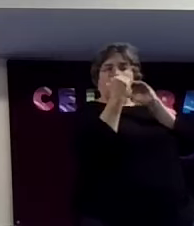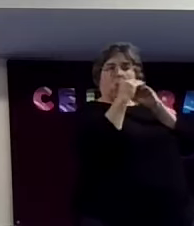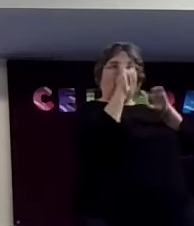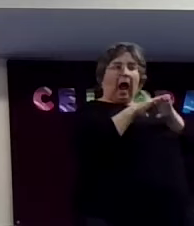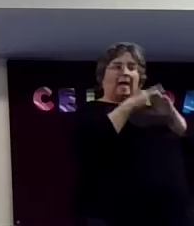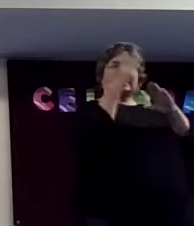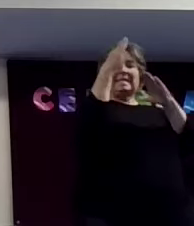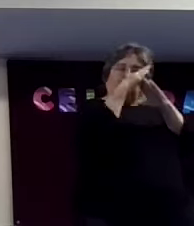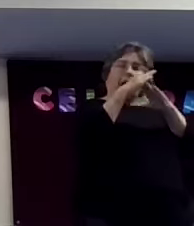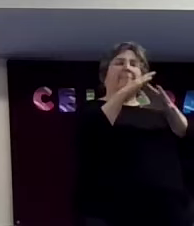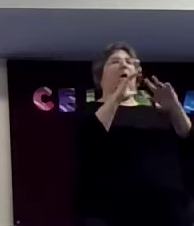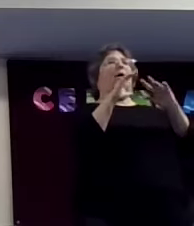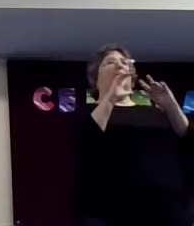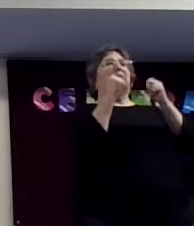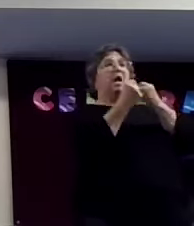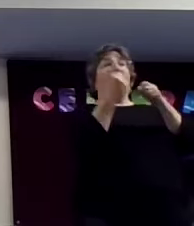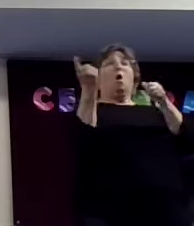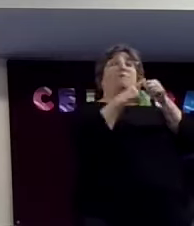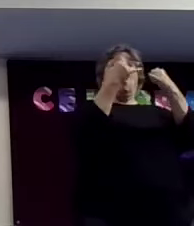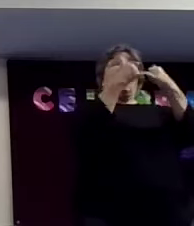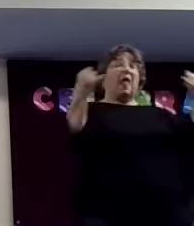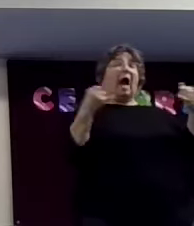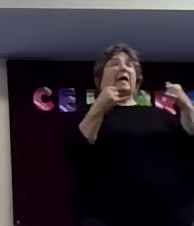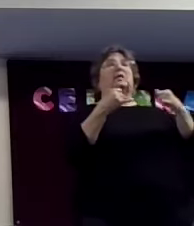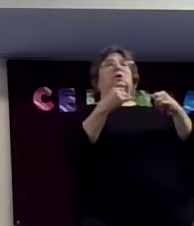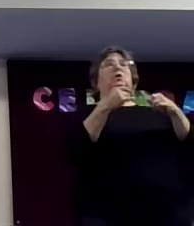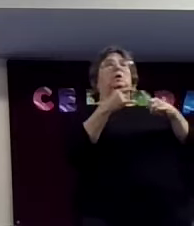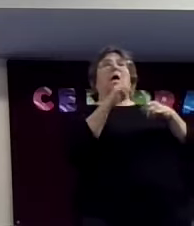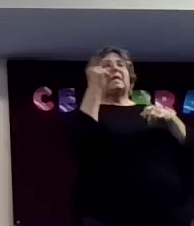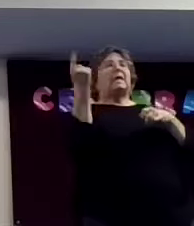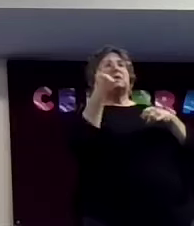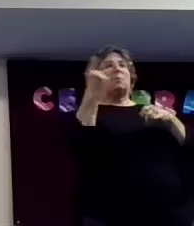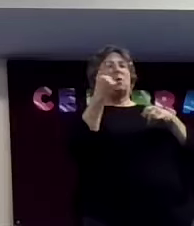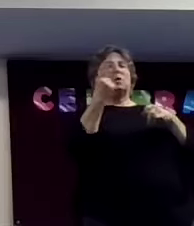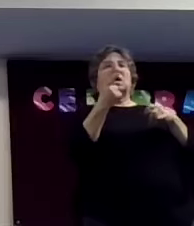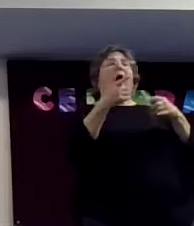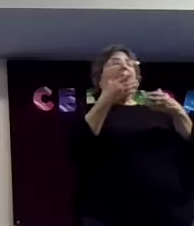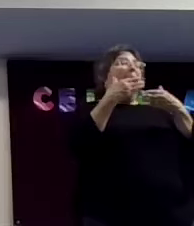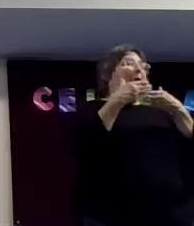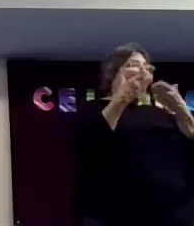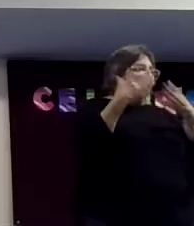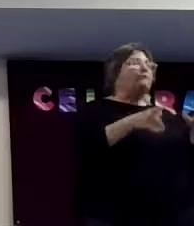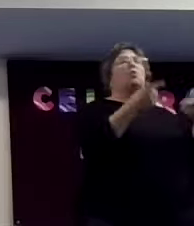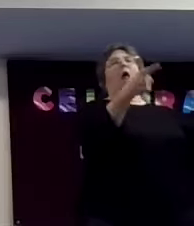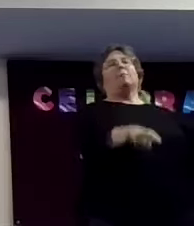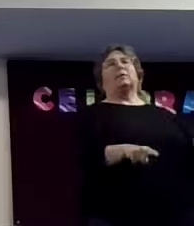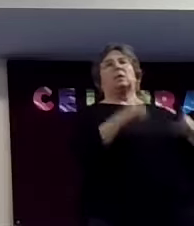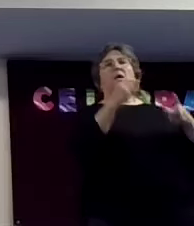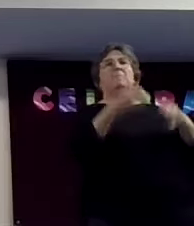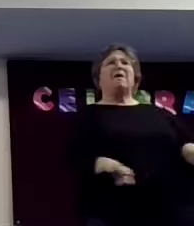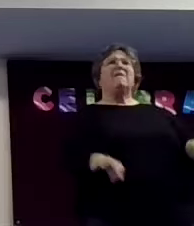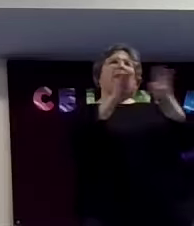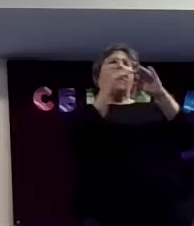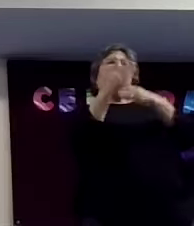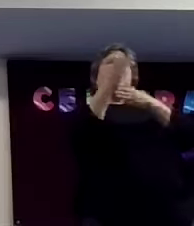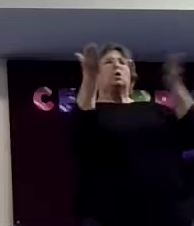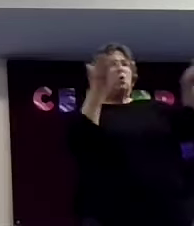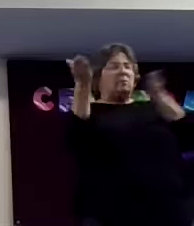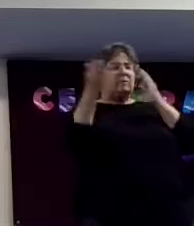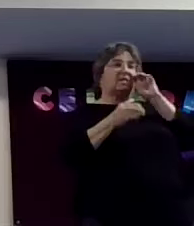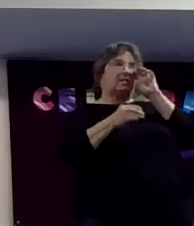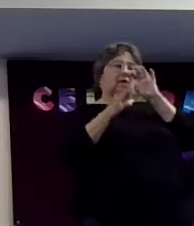like on the top tier of the team, like the first line of all things. Not somebody you come to after, but I know there's so much value in peer